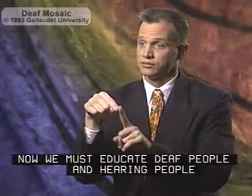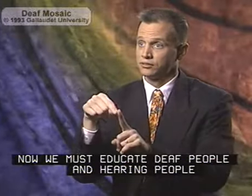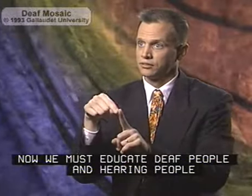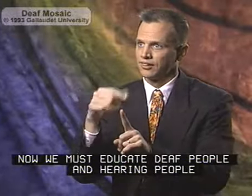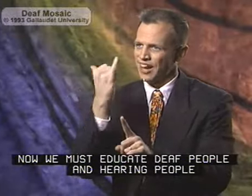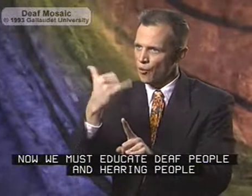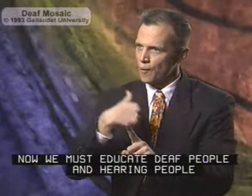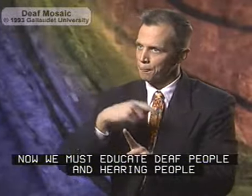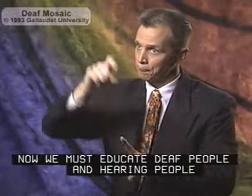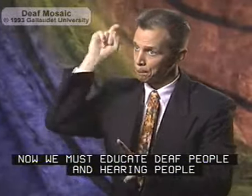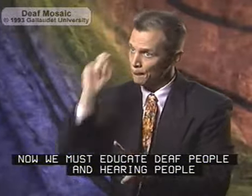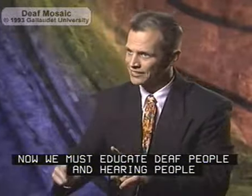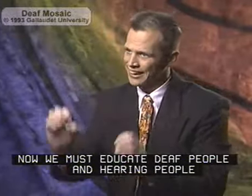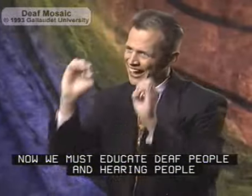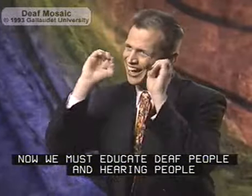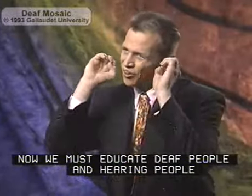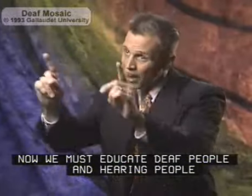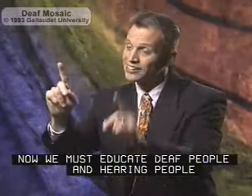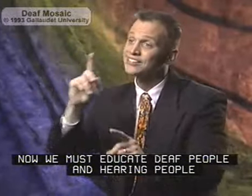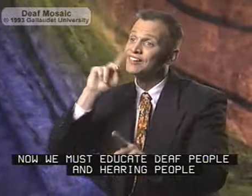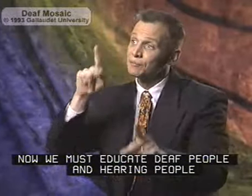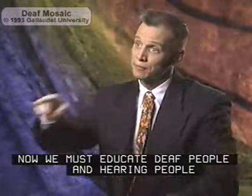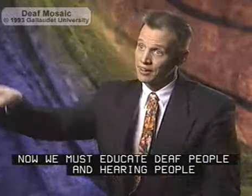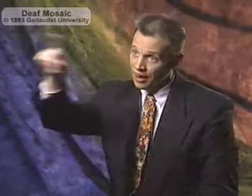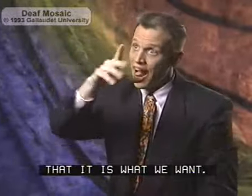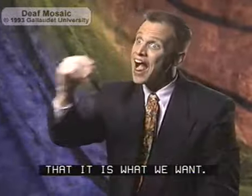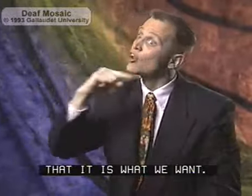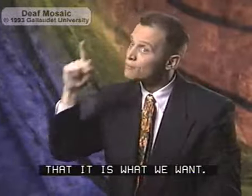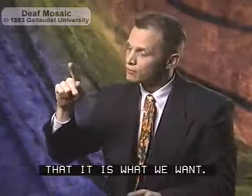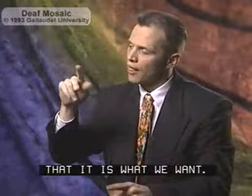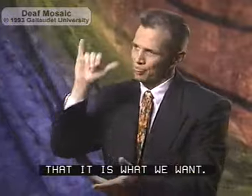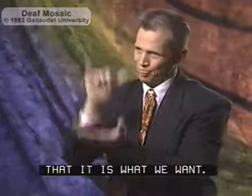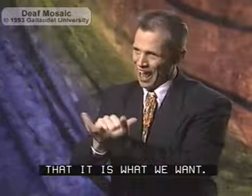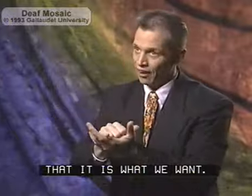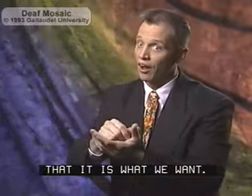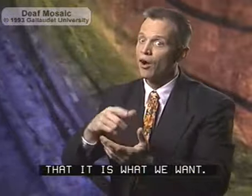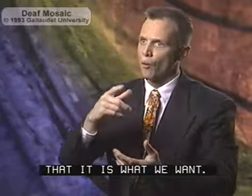Now we must educate deaf people and hearing people that it is what we want.